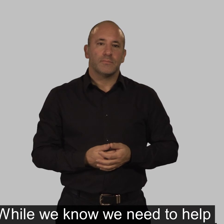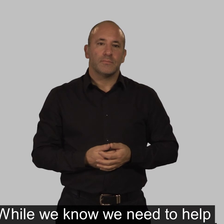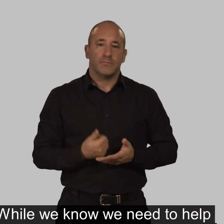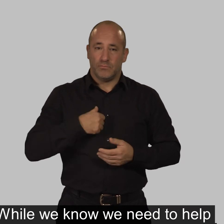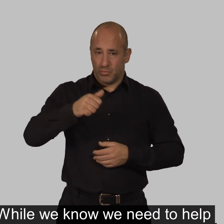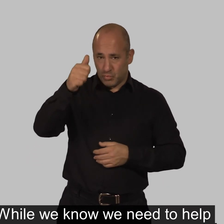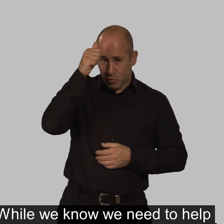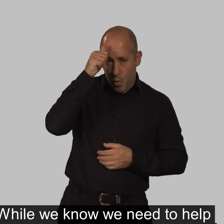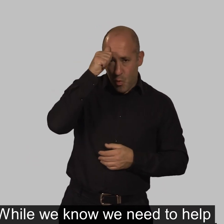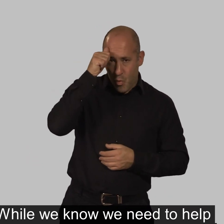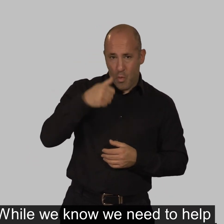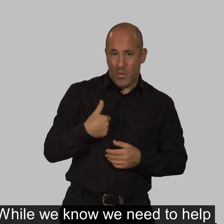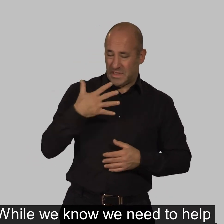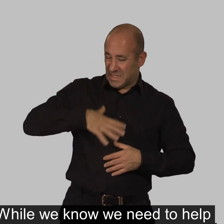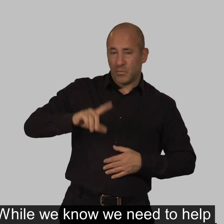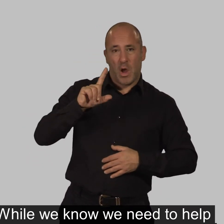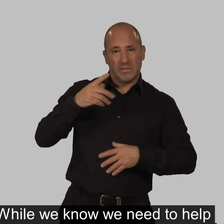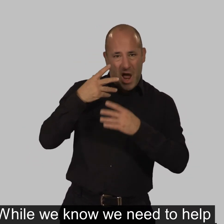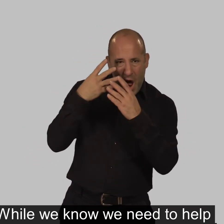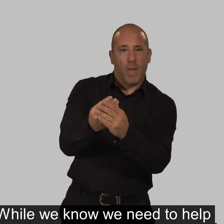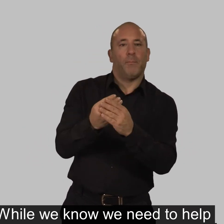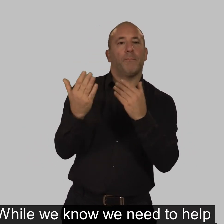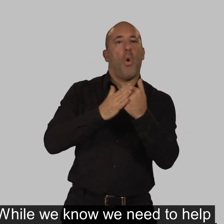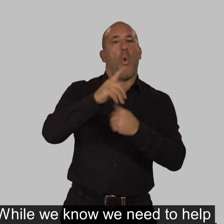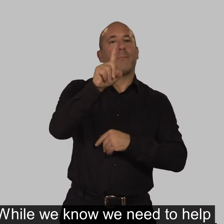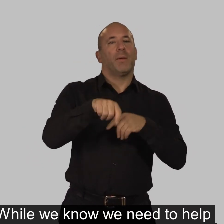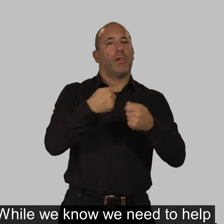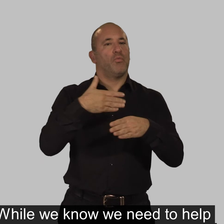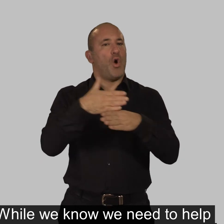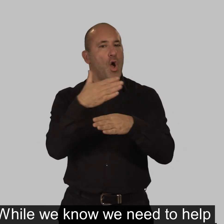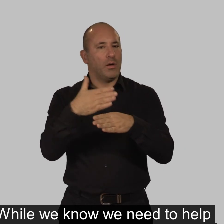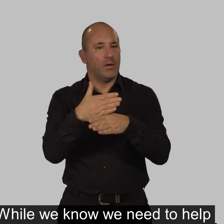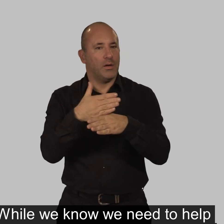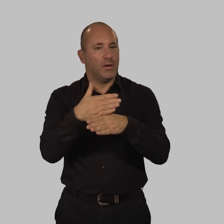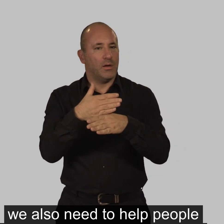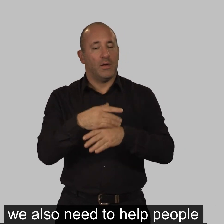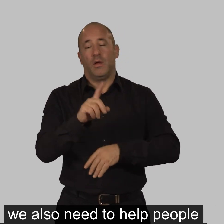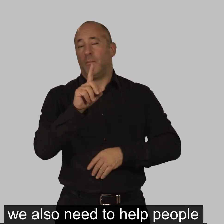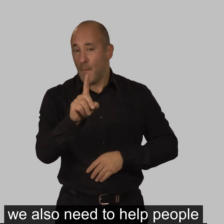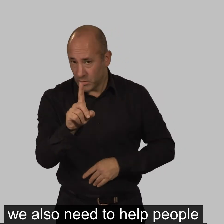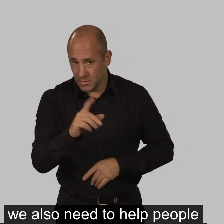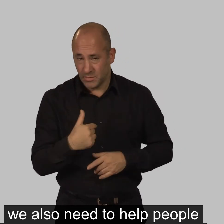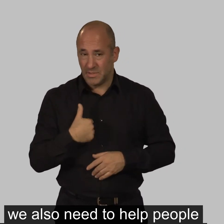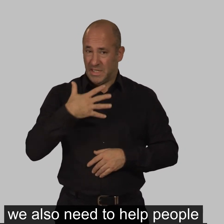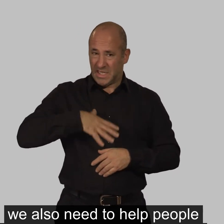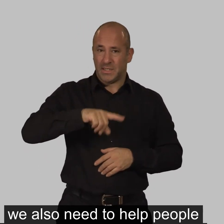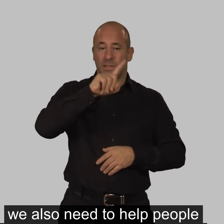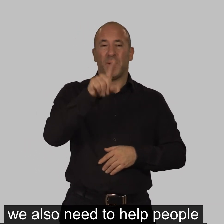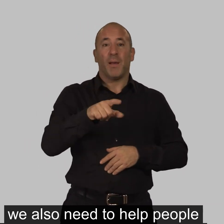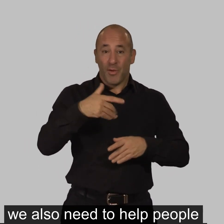While we know we need to help more people become employed, we also need to help people who are in